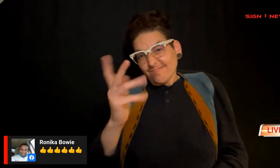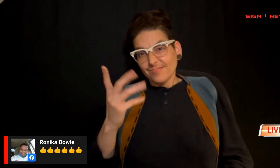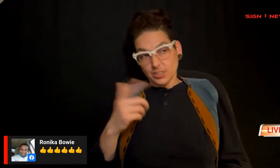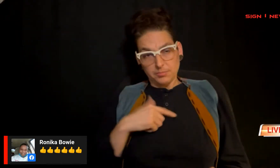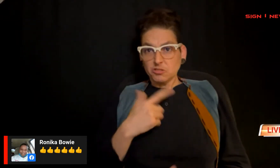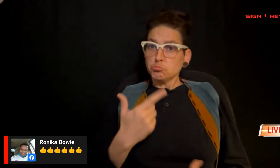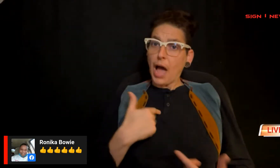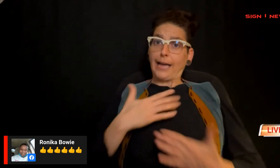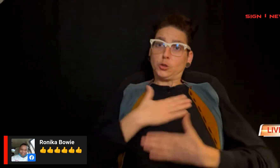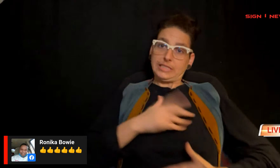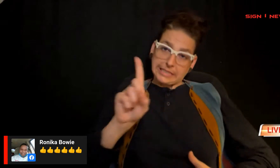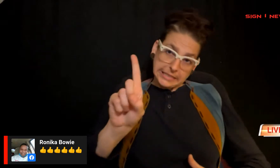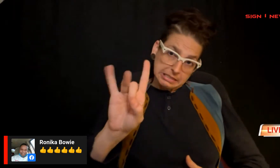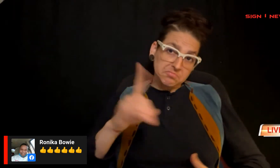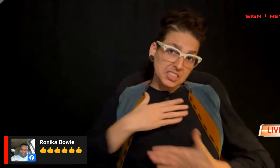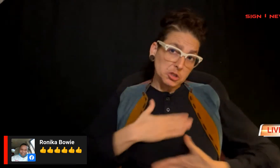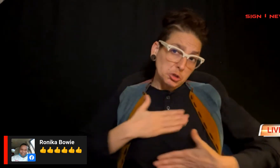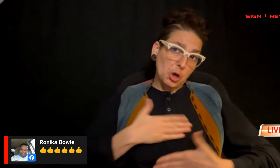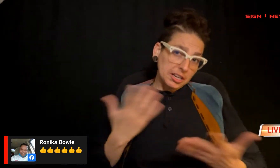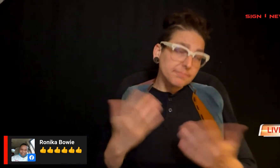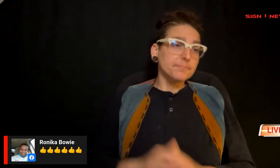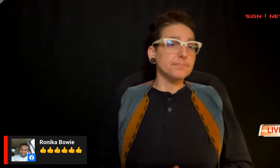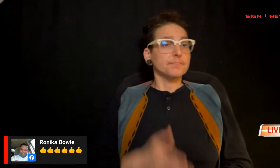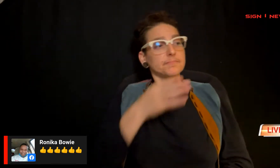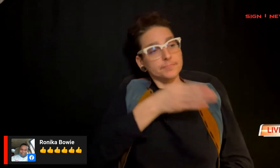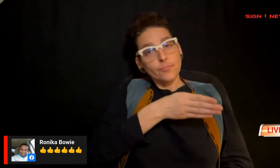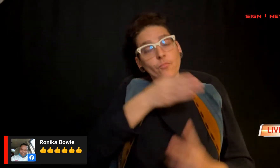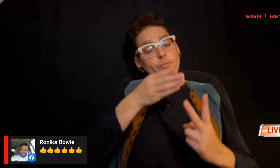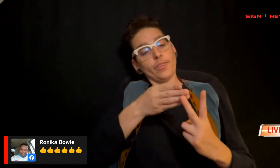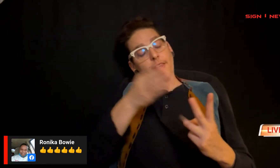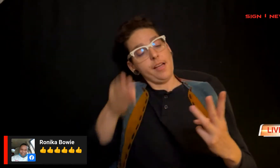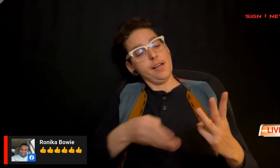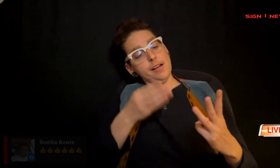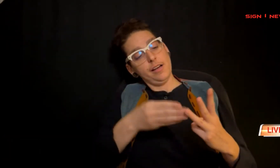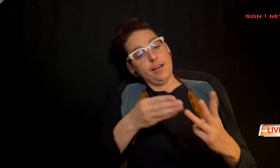But my was it my favorite movie? No. I did enjoy it though.